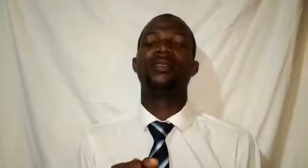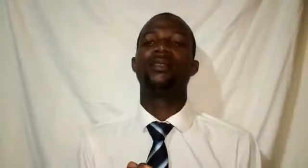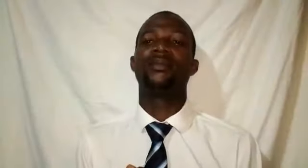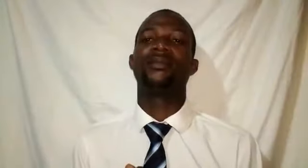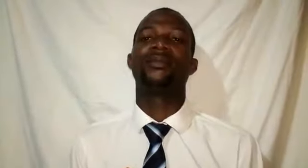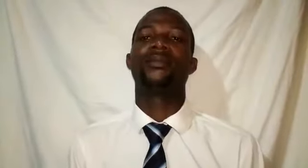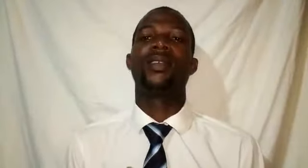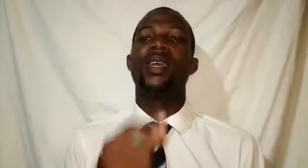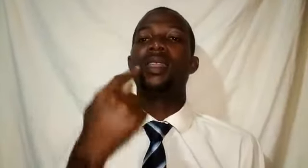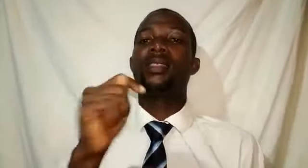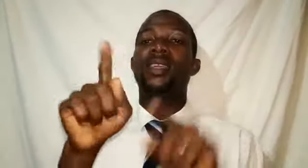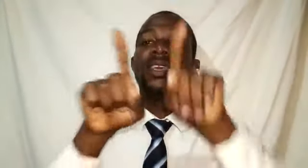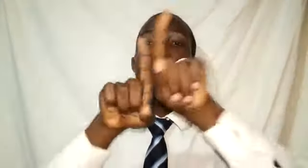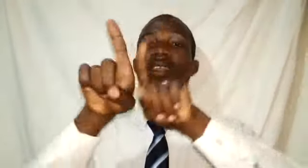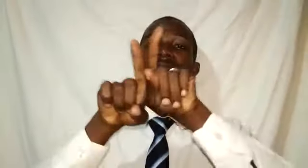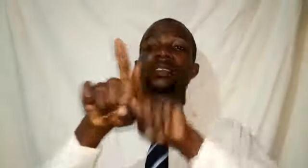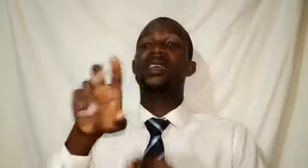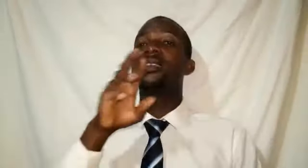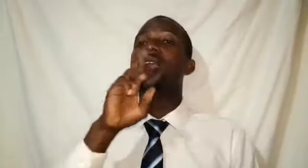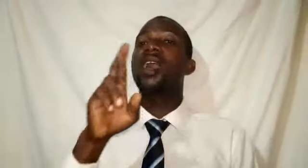The stars are twinkling.